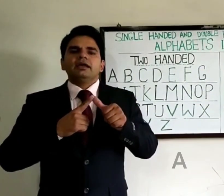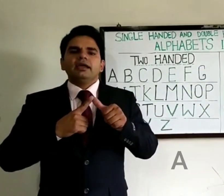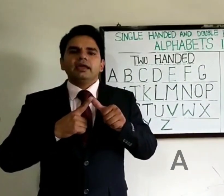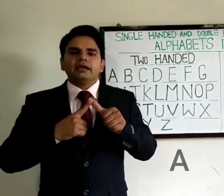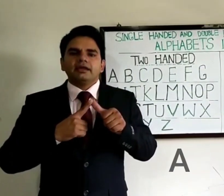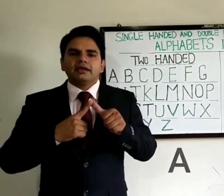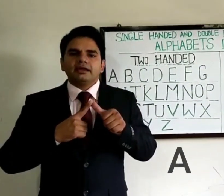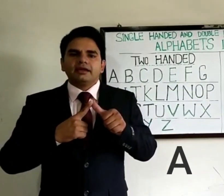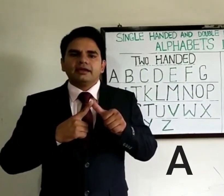A,